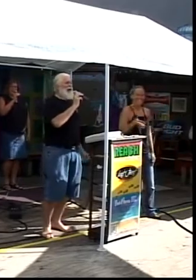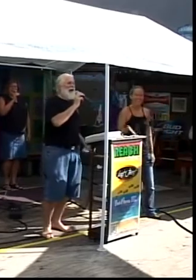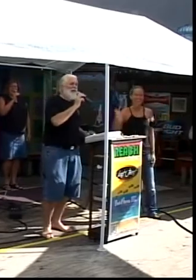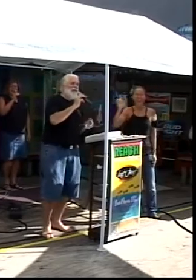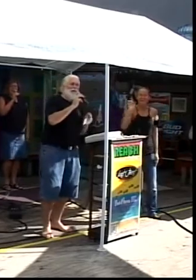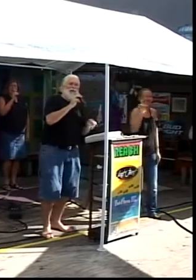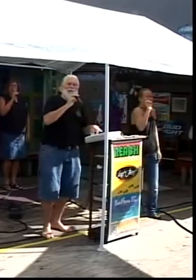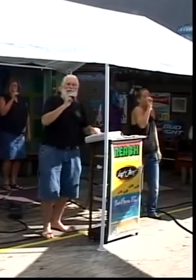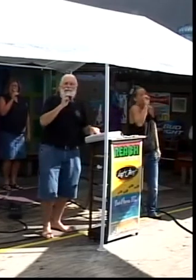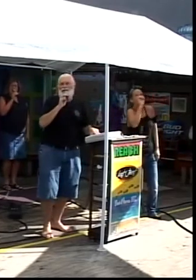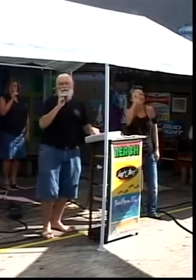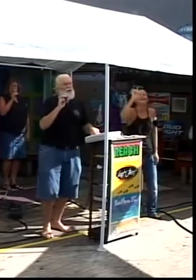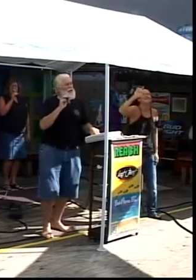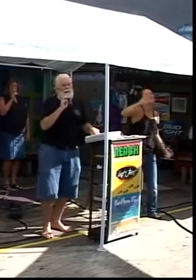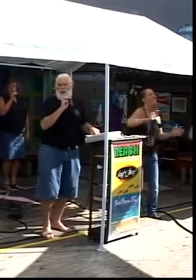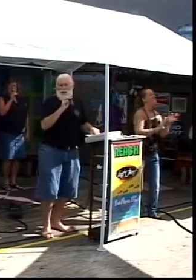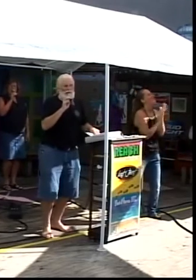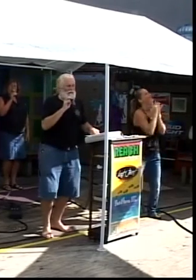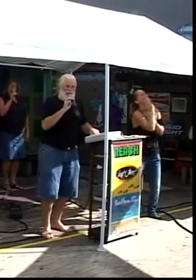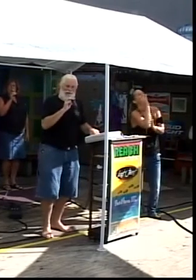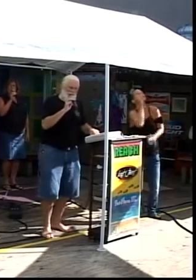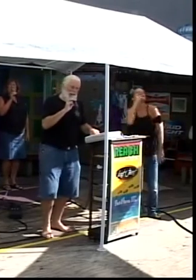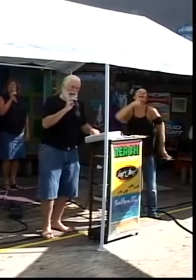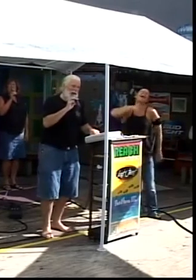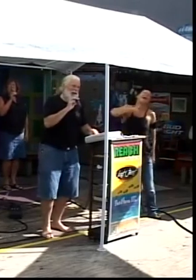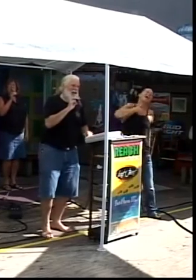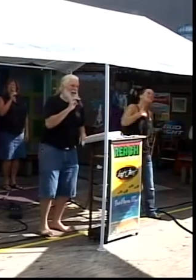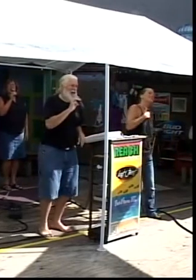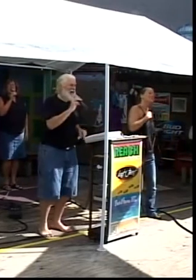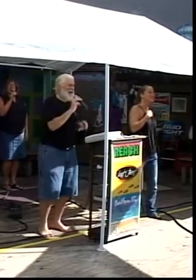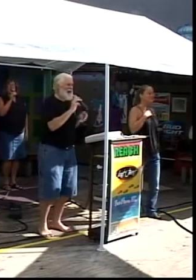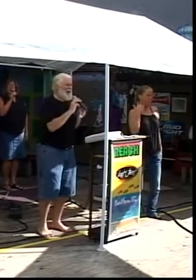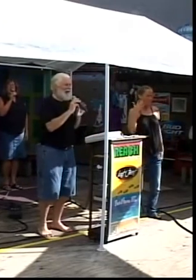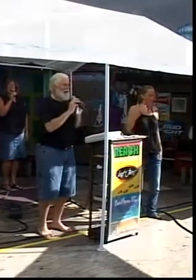I'll fly away, oh glory,